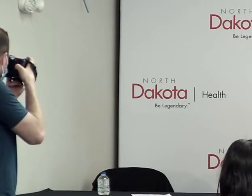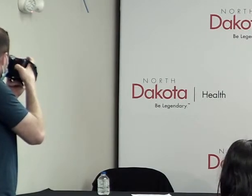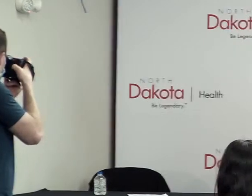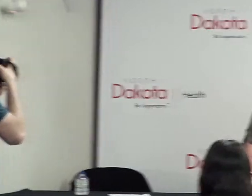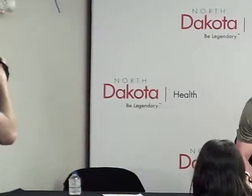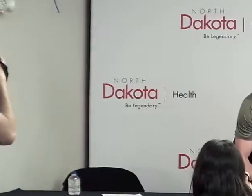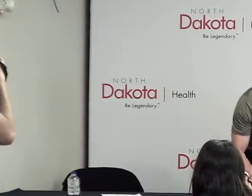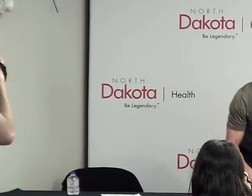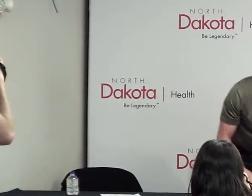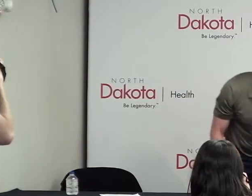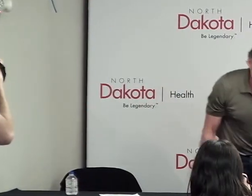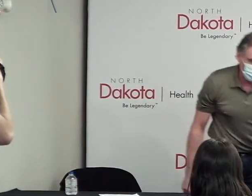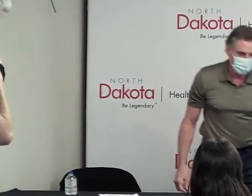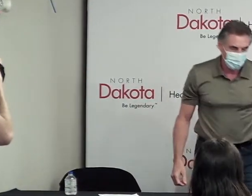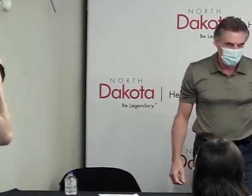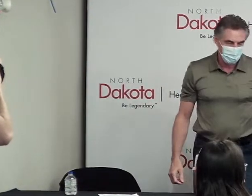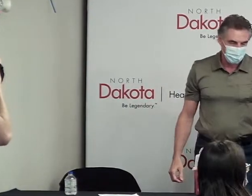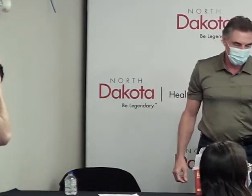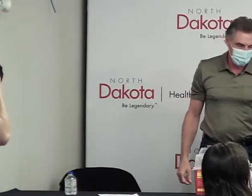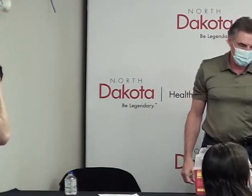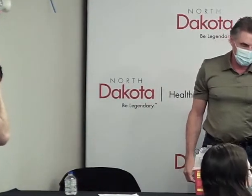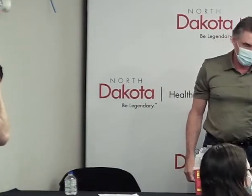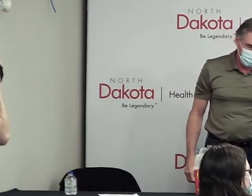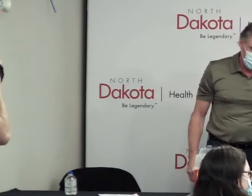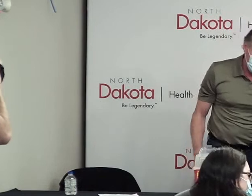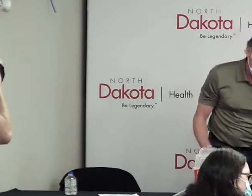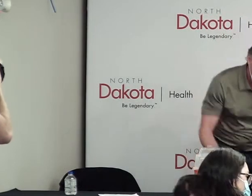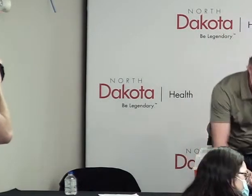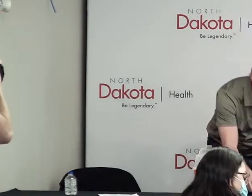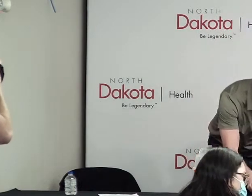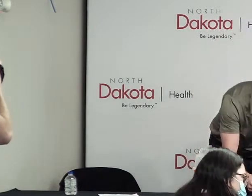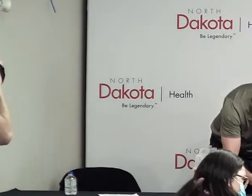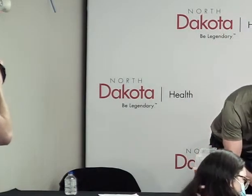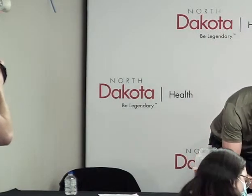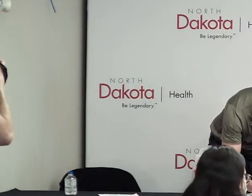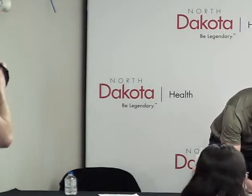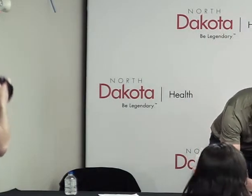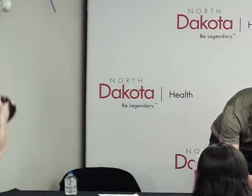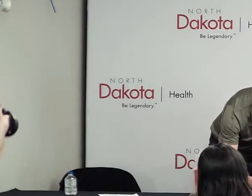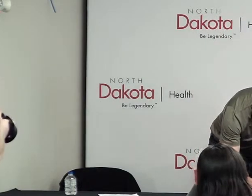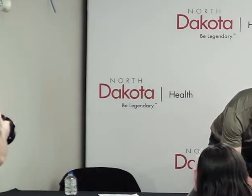No? So no problem.